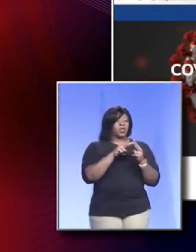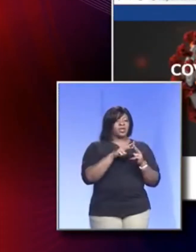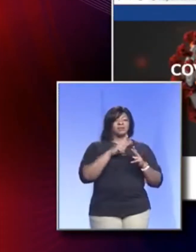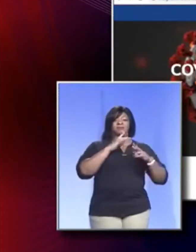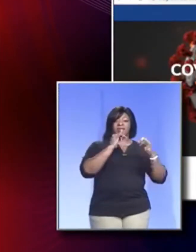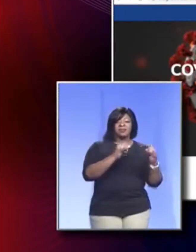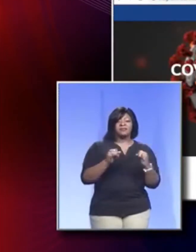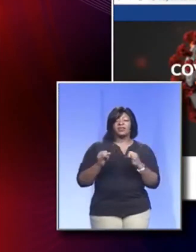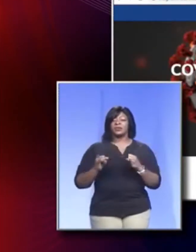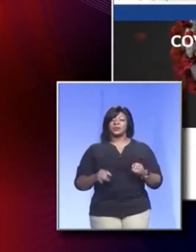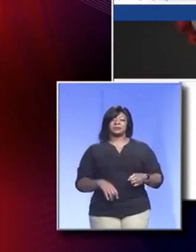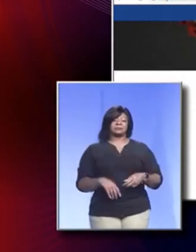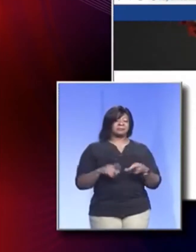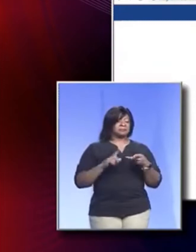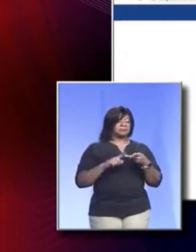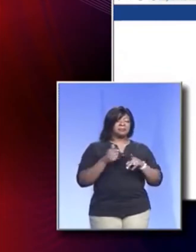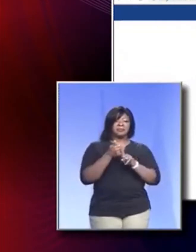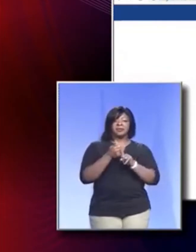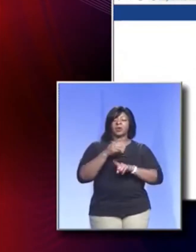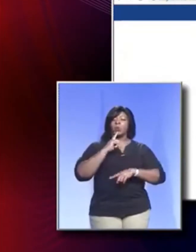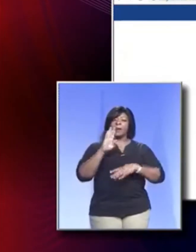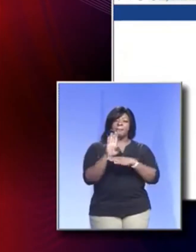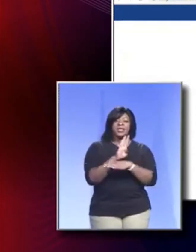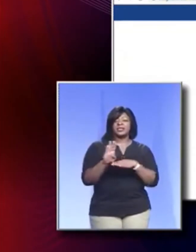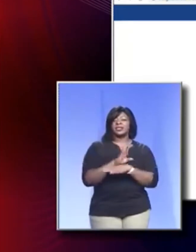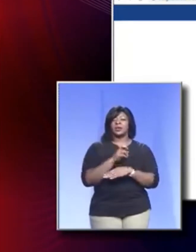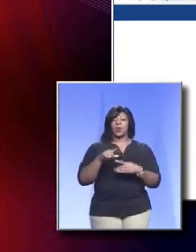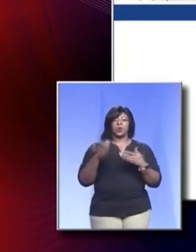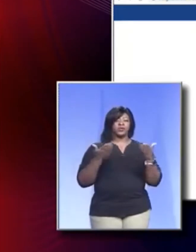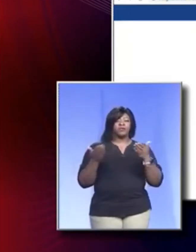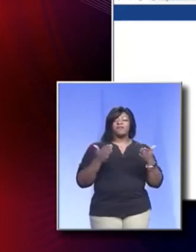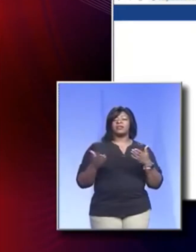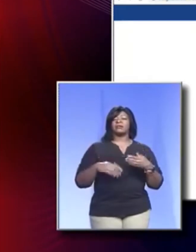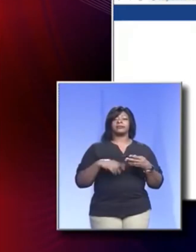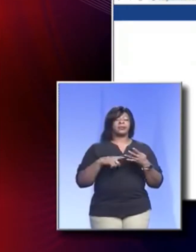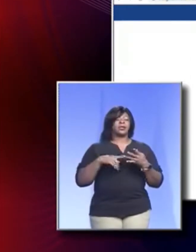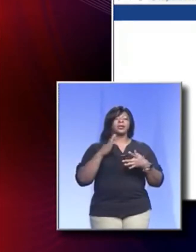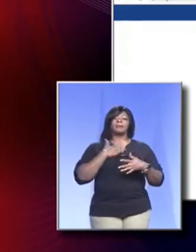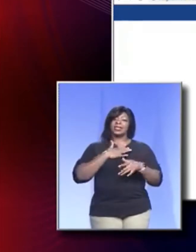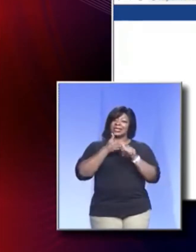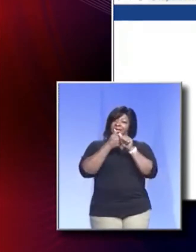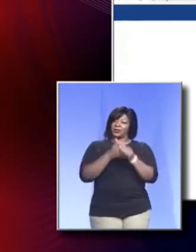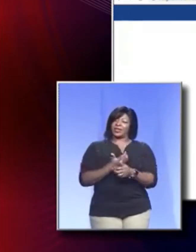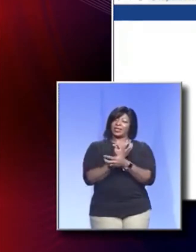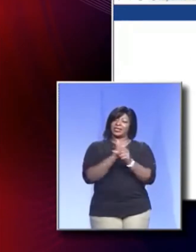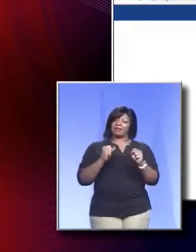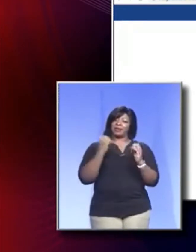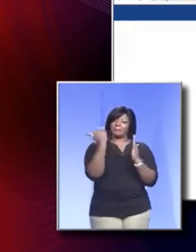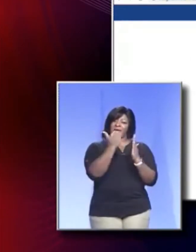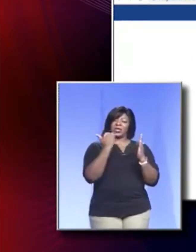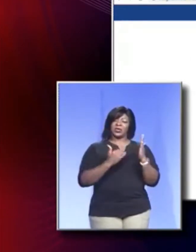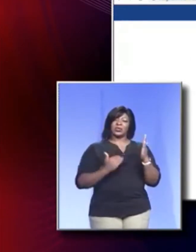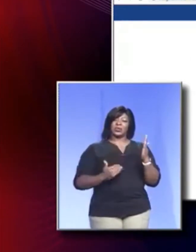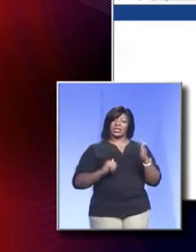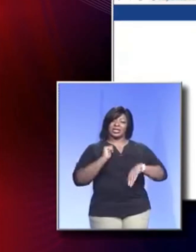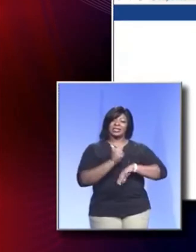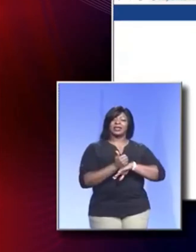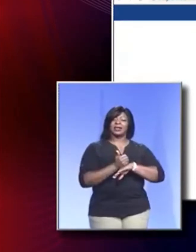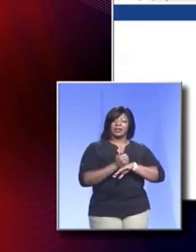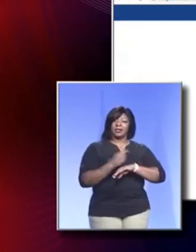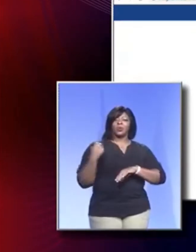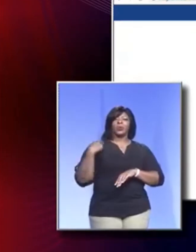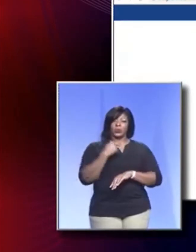individual, whether you are a business or service, that we adhere to the safety measures that